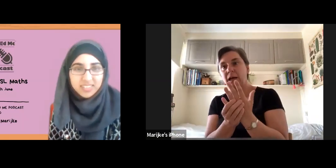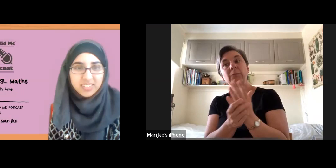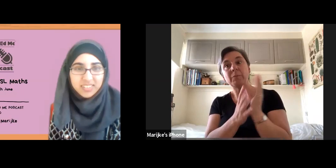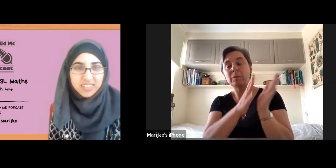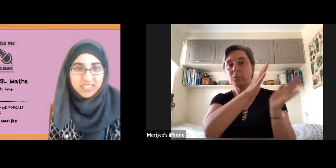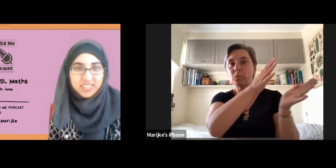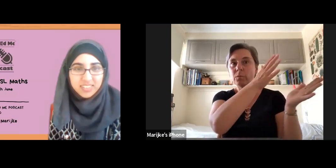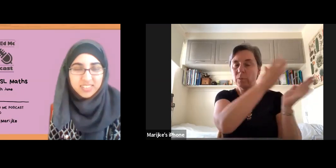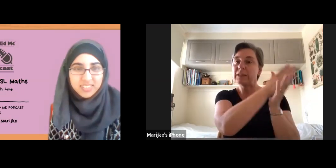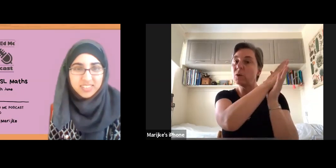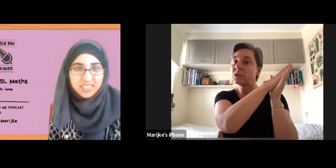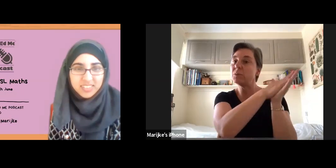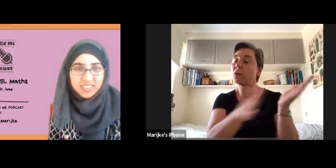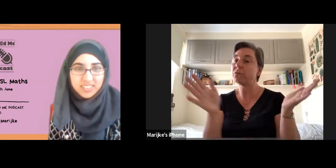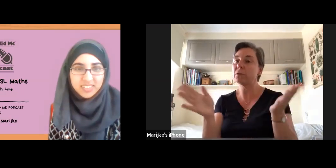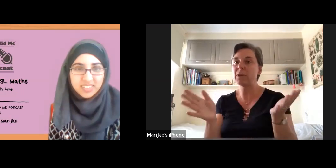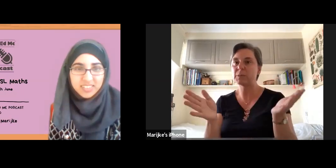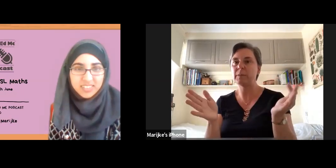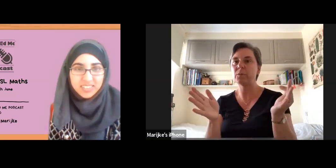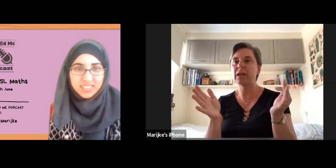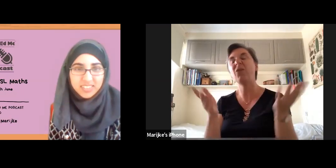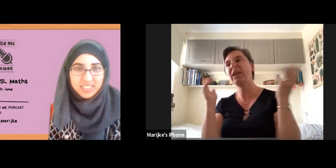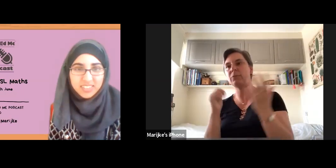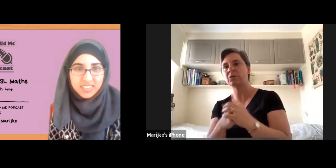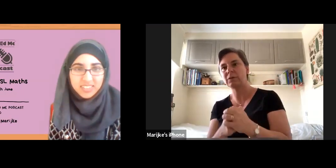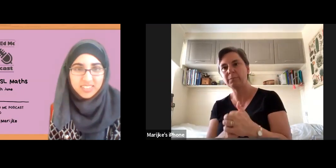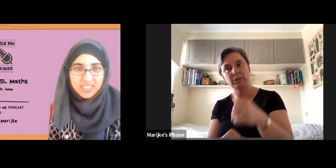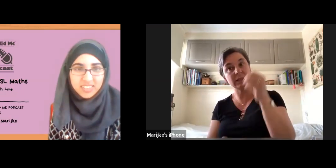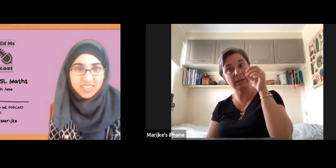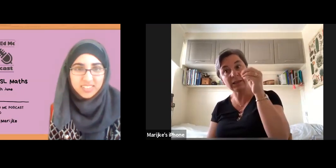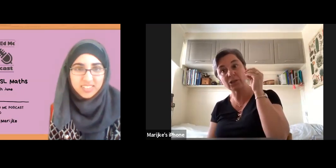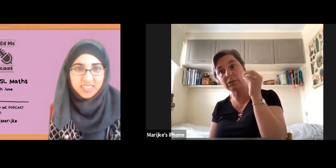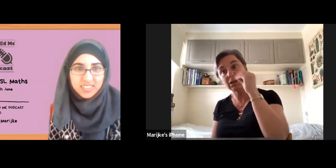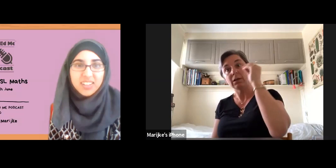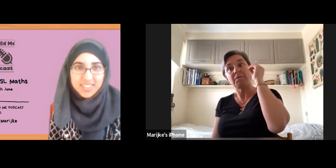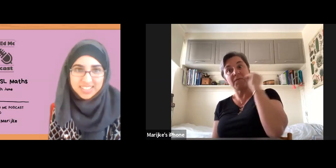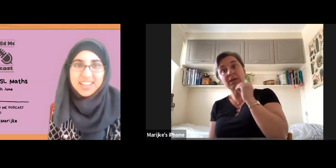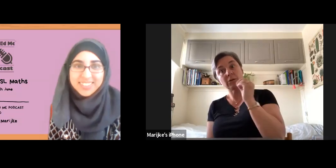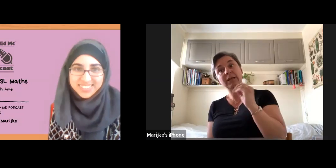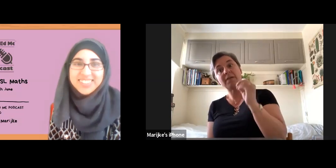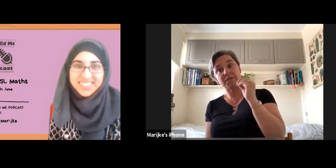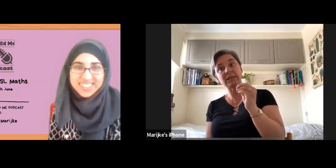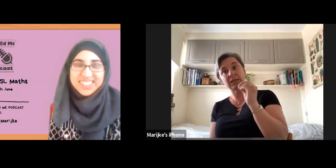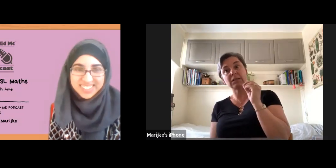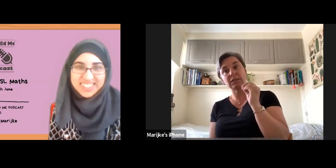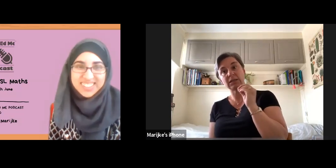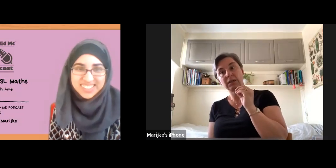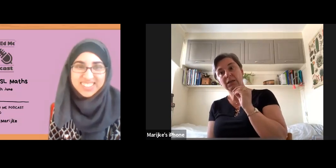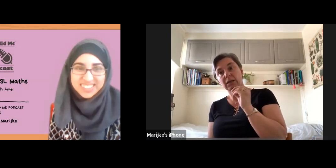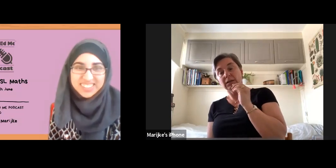mean, once we'd gone through the quiz, people were like, oh yeah, that was all right. But the initial fear on their faces. So,